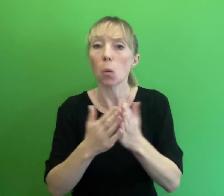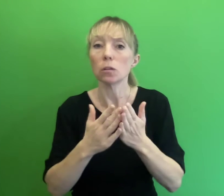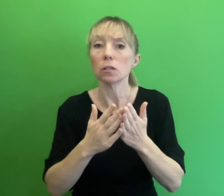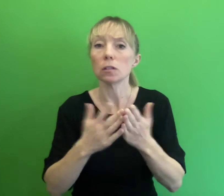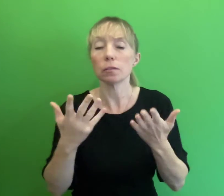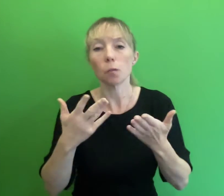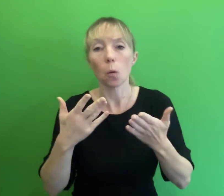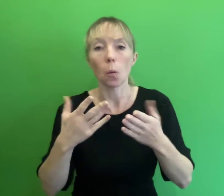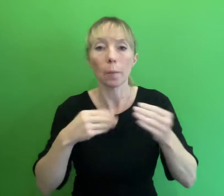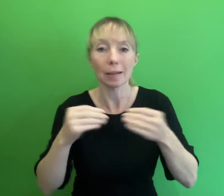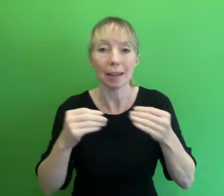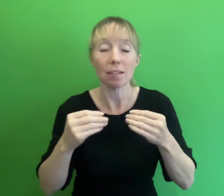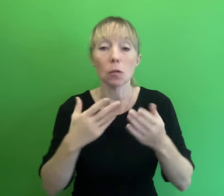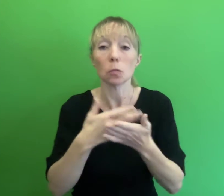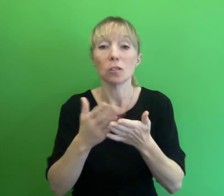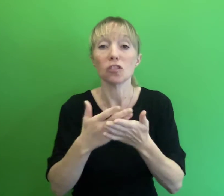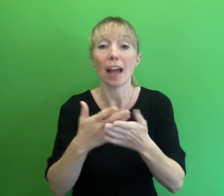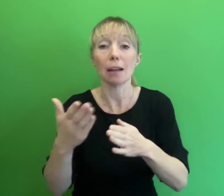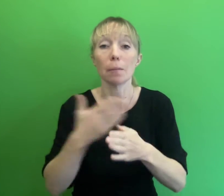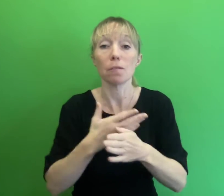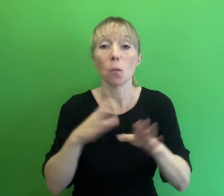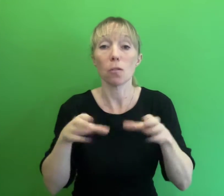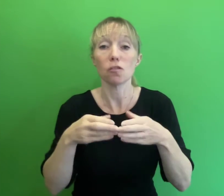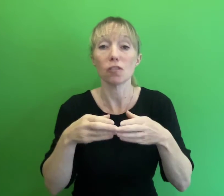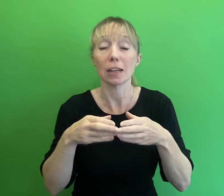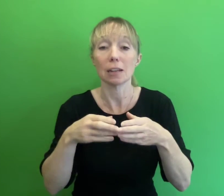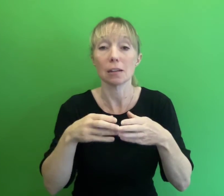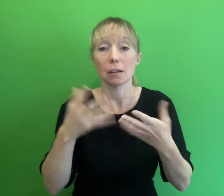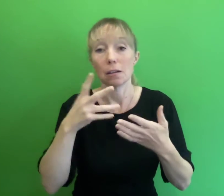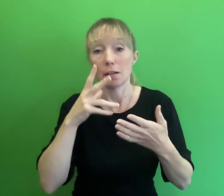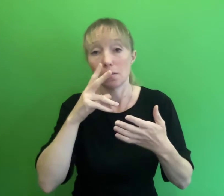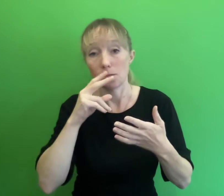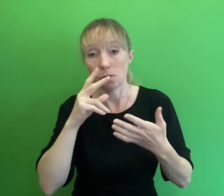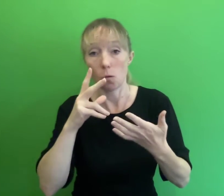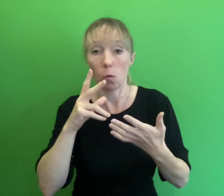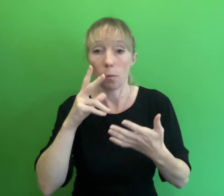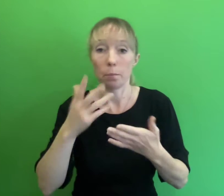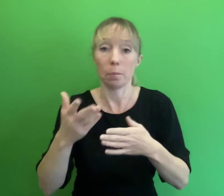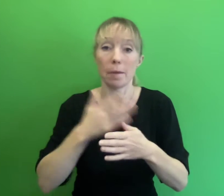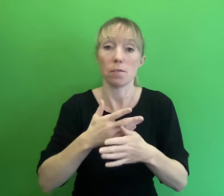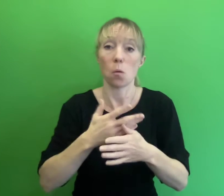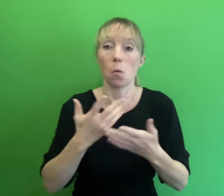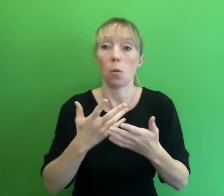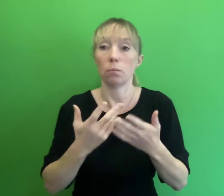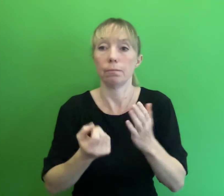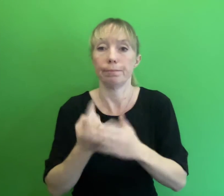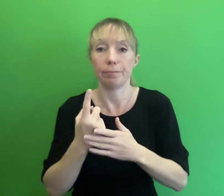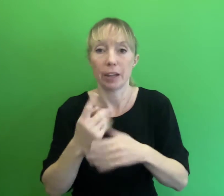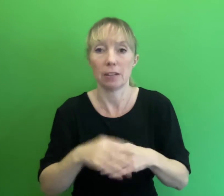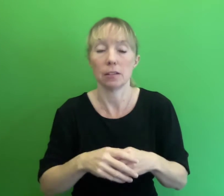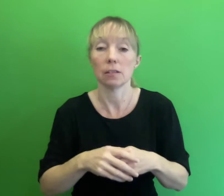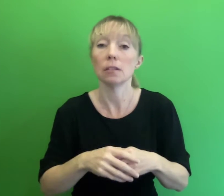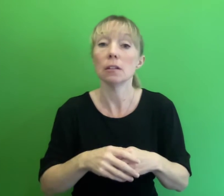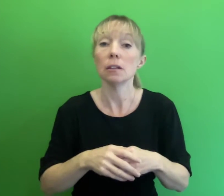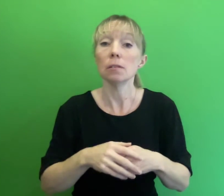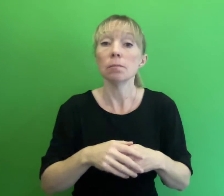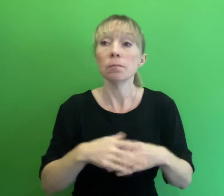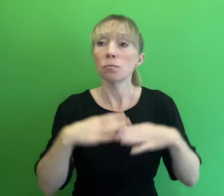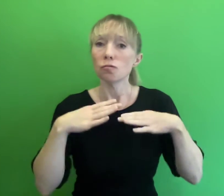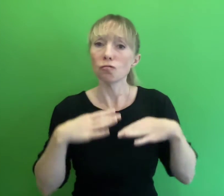for pre-reading. Relaxed format. Participants were free to take breaks whenever they needed. They didn't